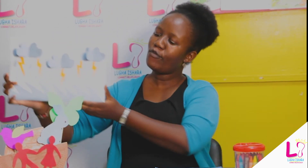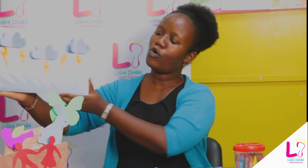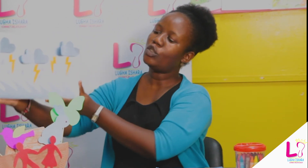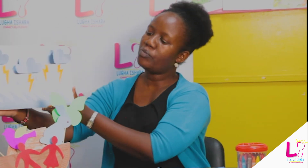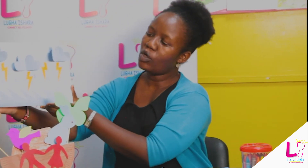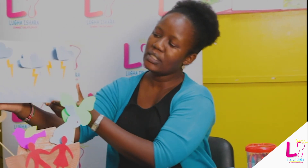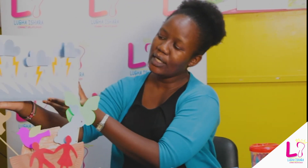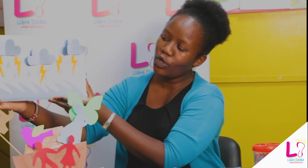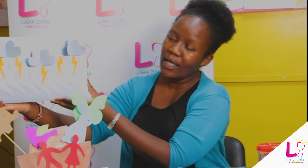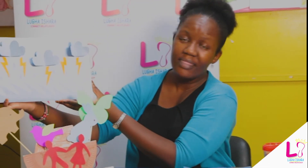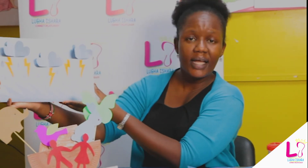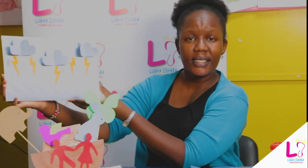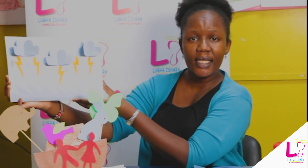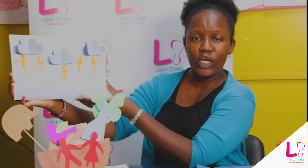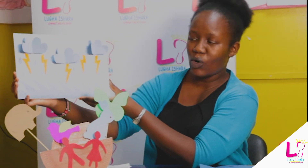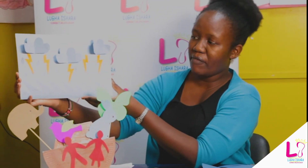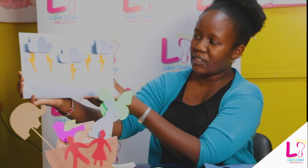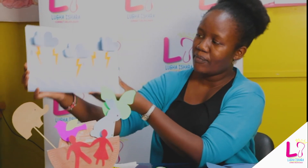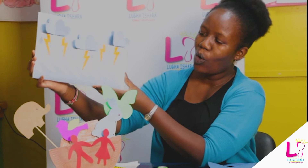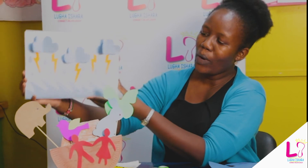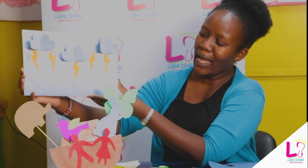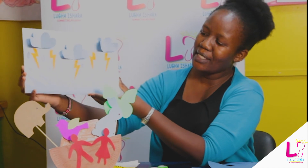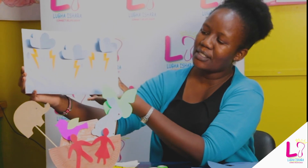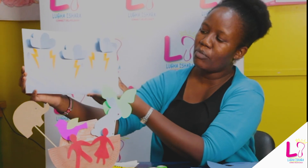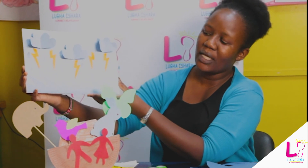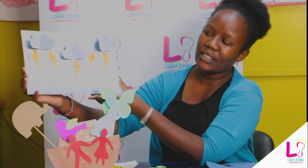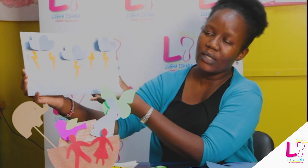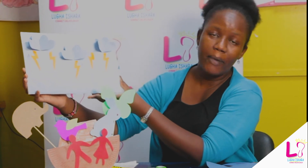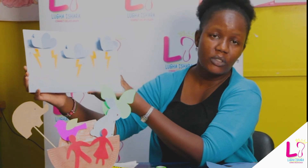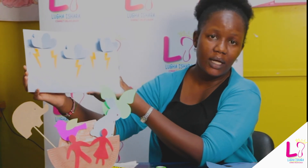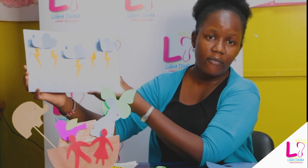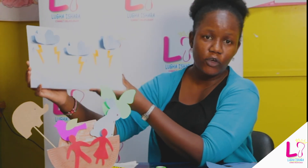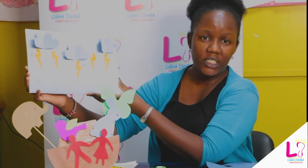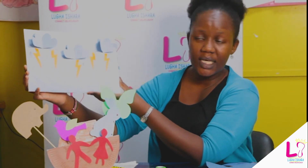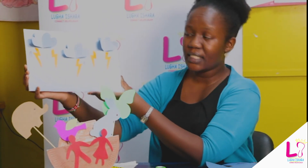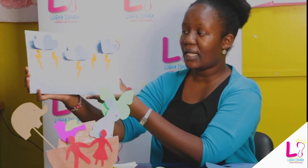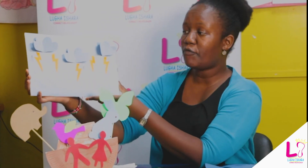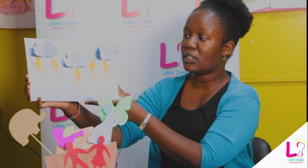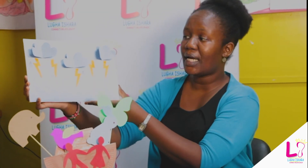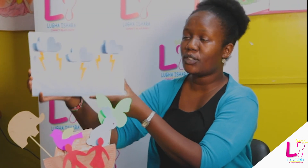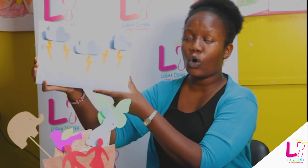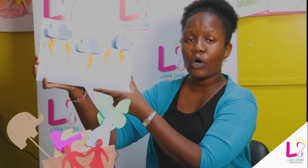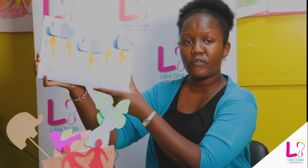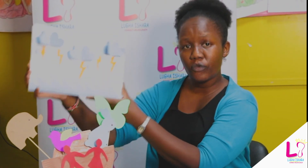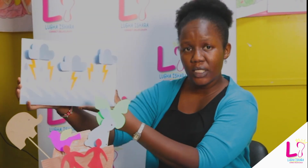what will be considered your third day craft, where it symbolizes about the 40 days and 40 nights of